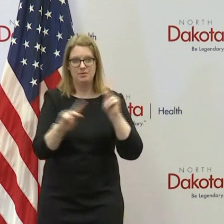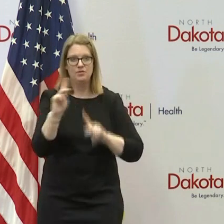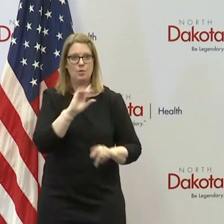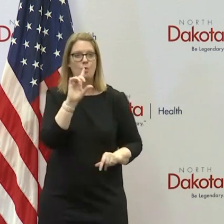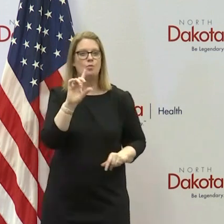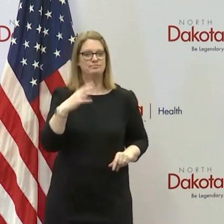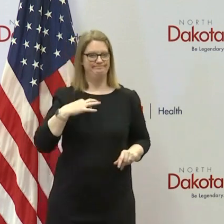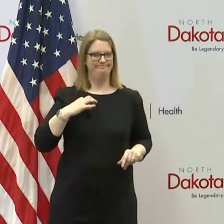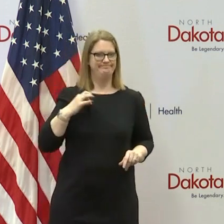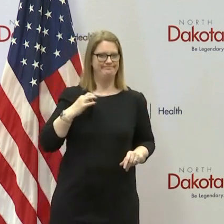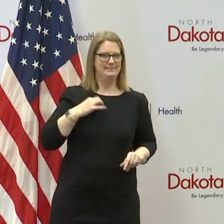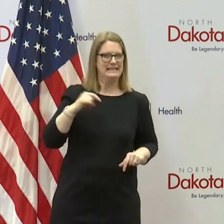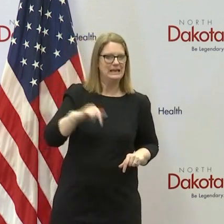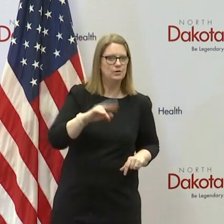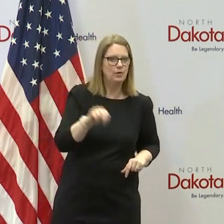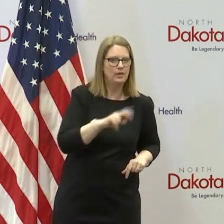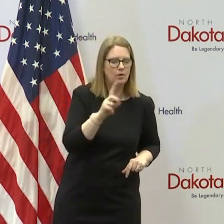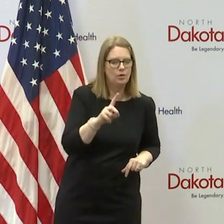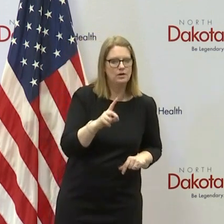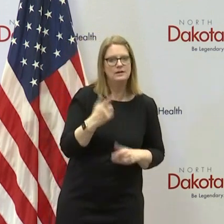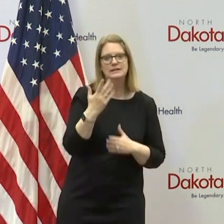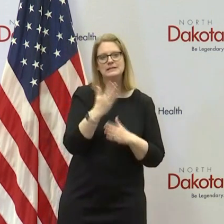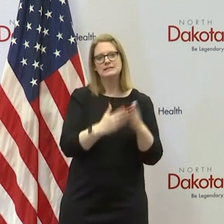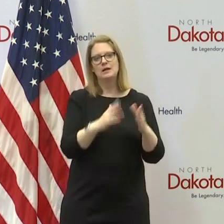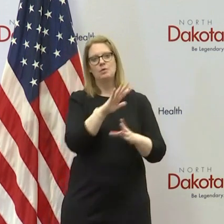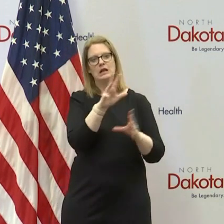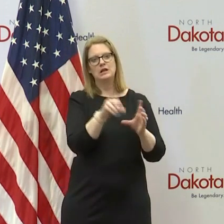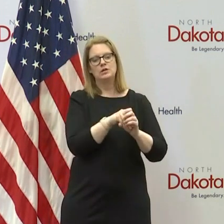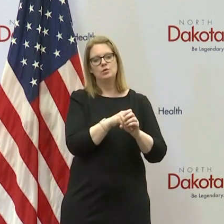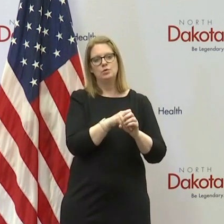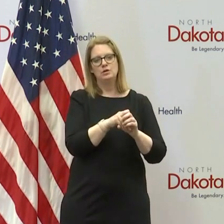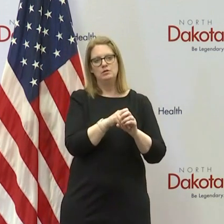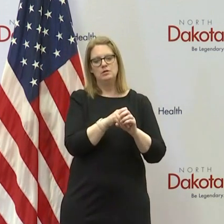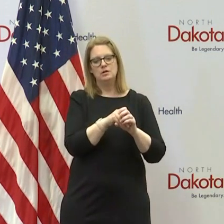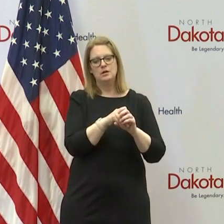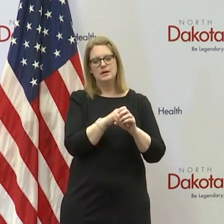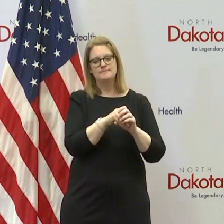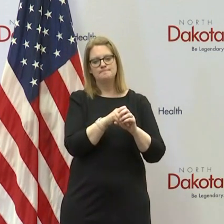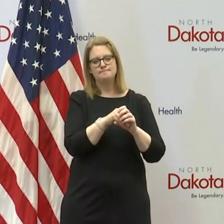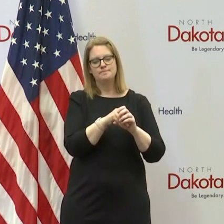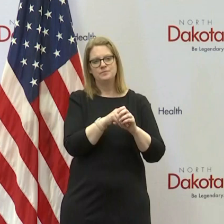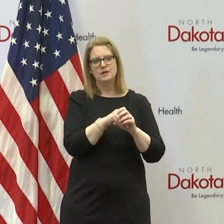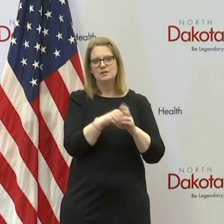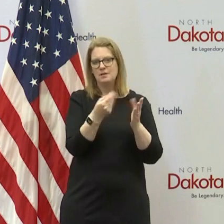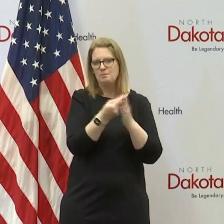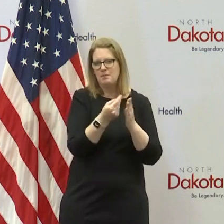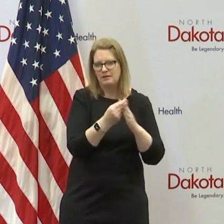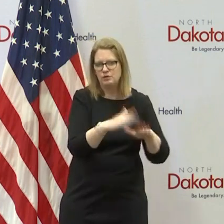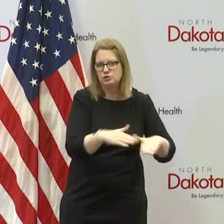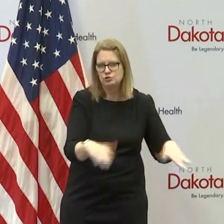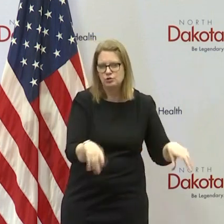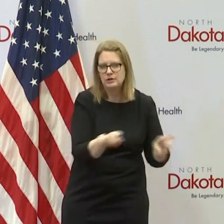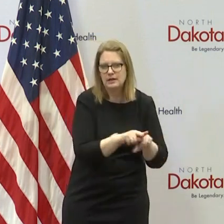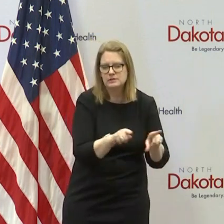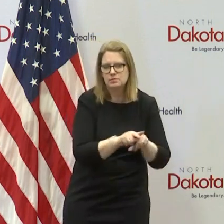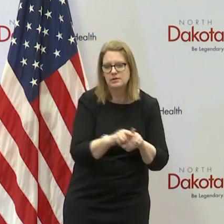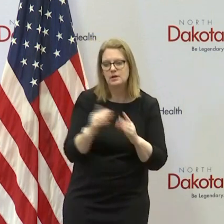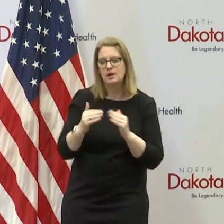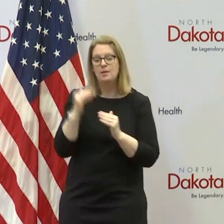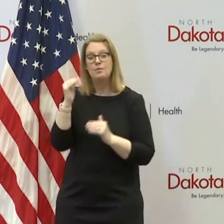Dakota. And of course, some of that would include the dollars, for children as well. More